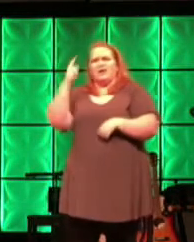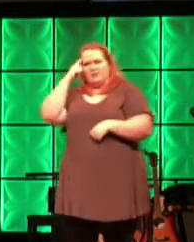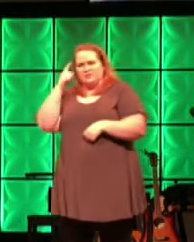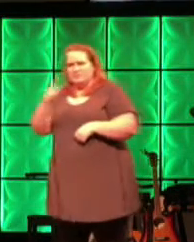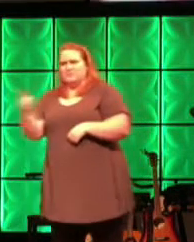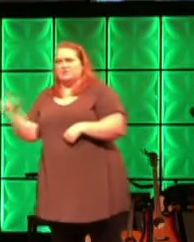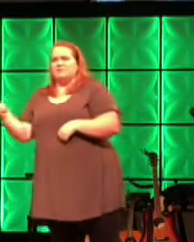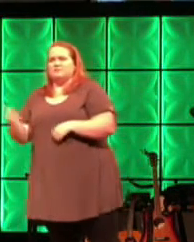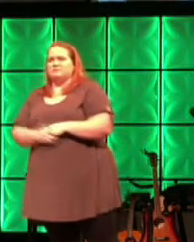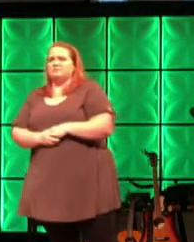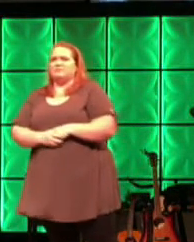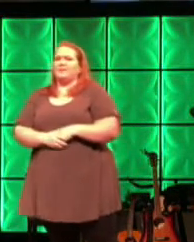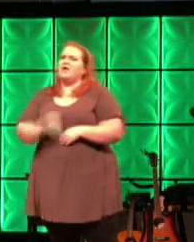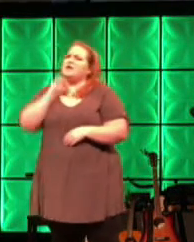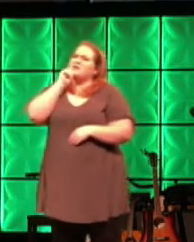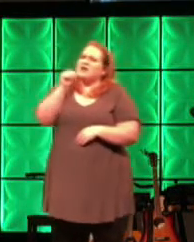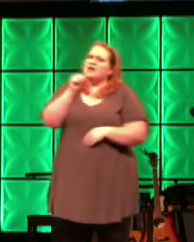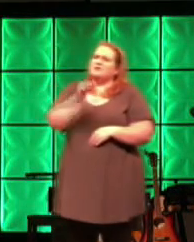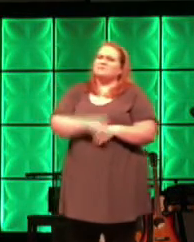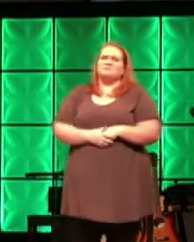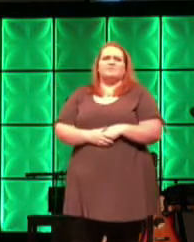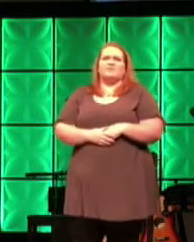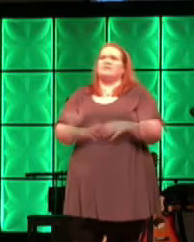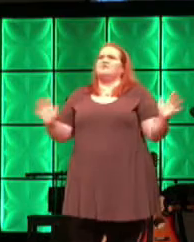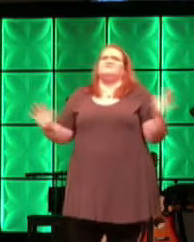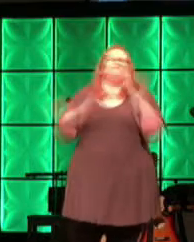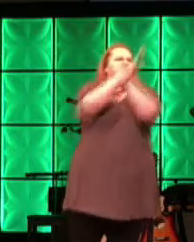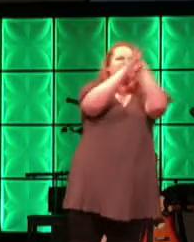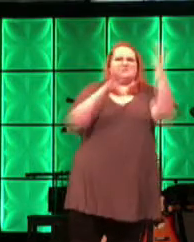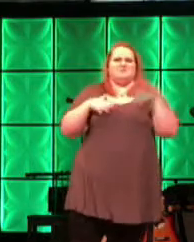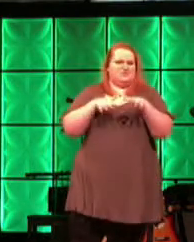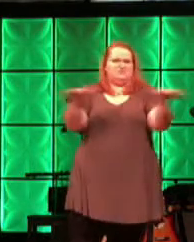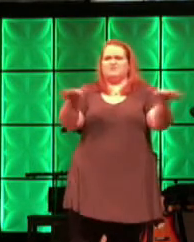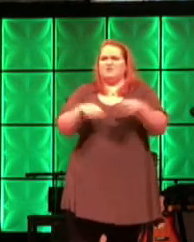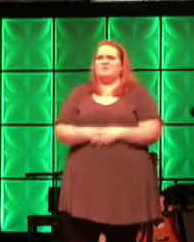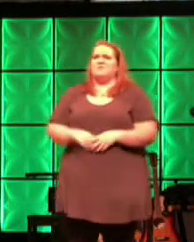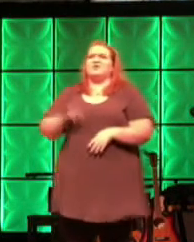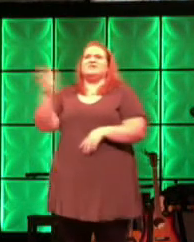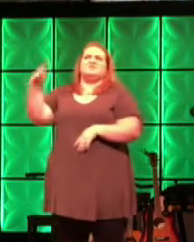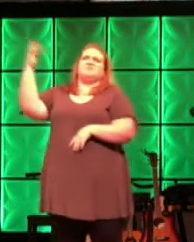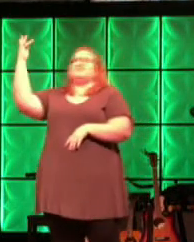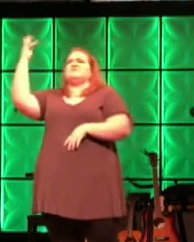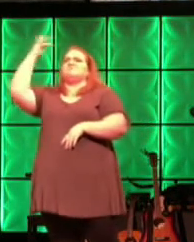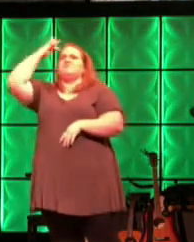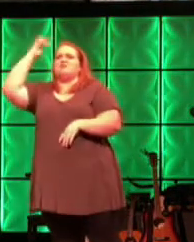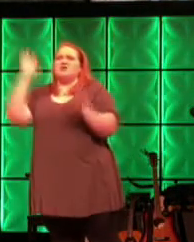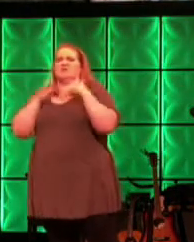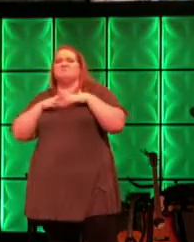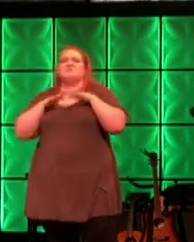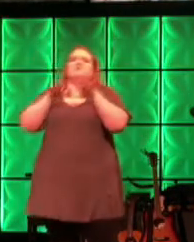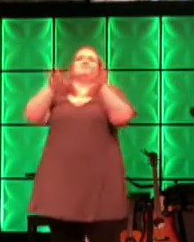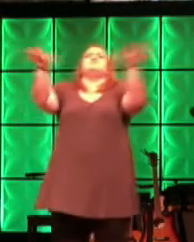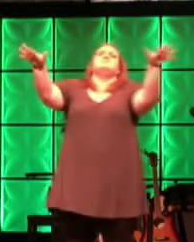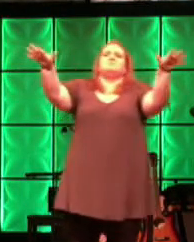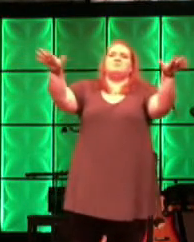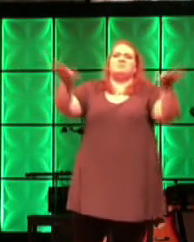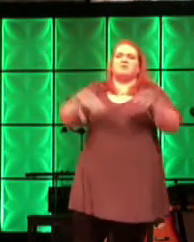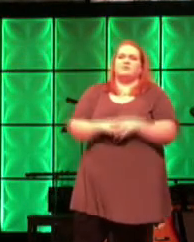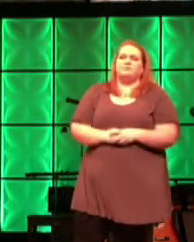they expected. Not by the violent overthrow predicted by their palmy political